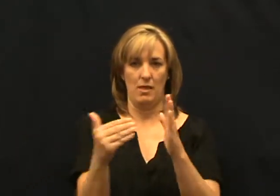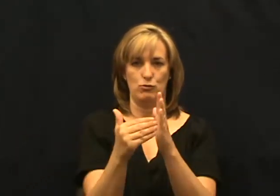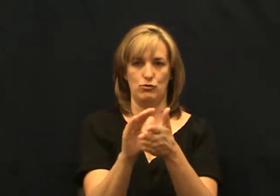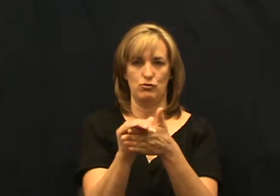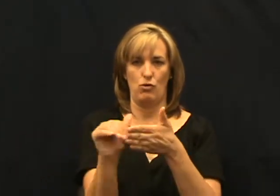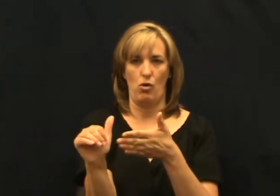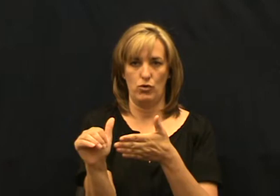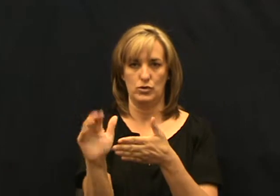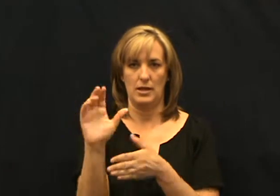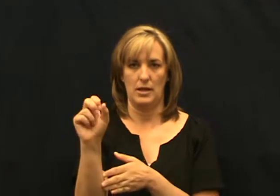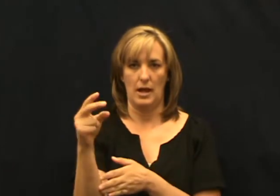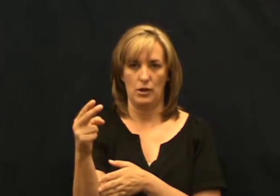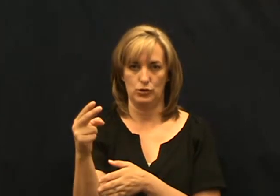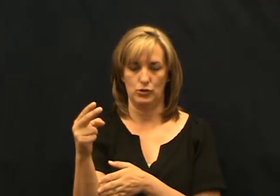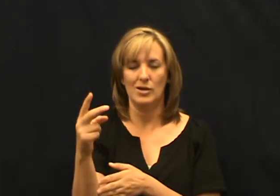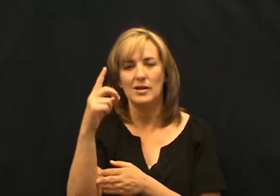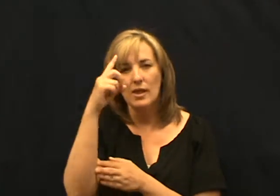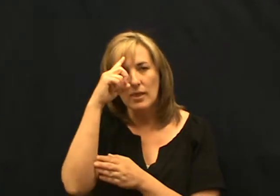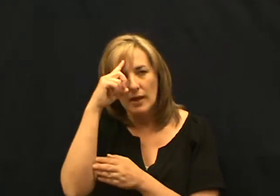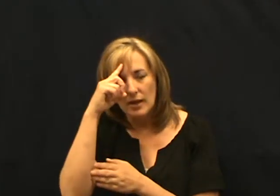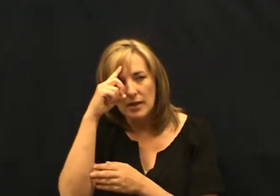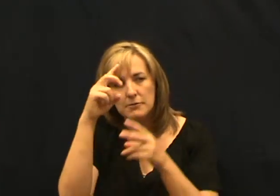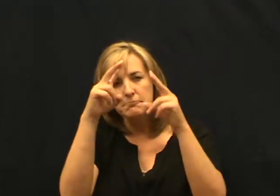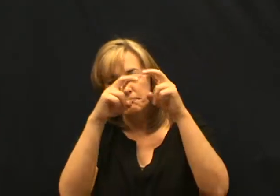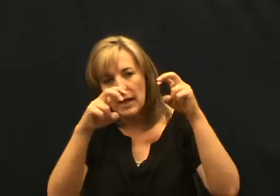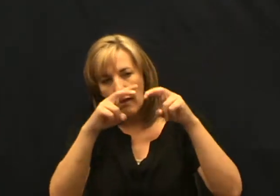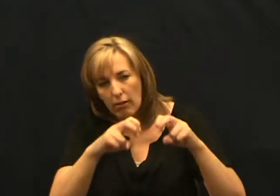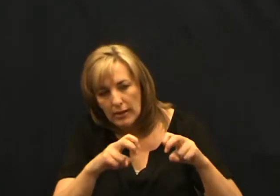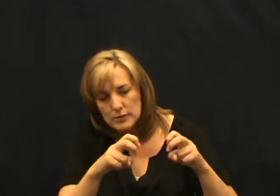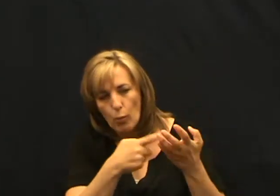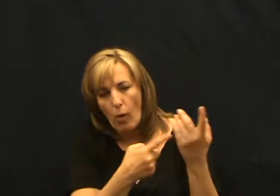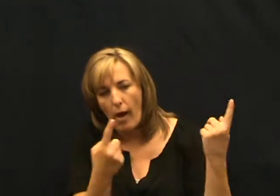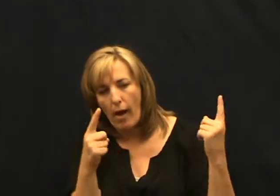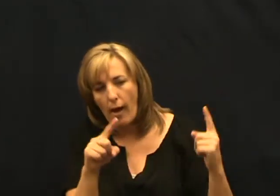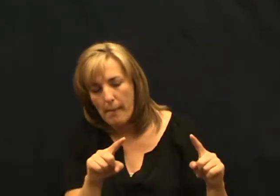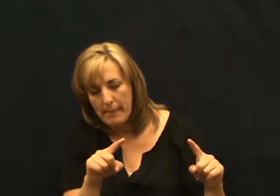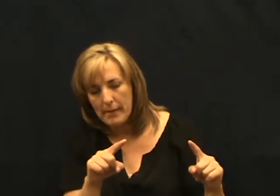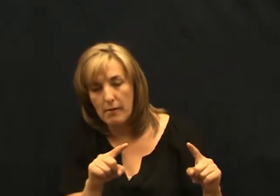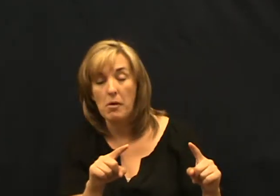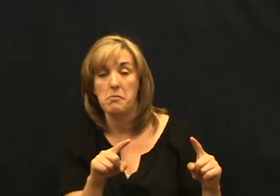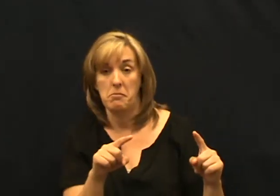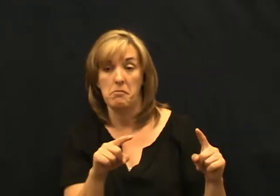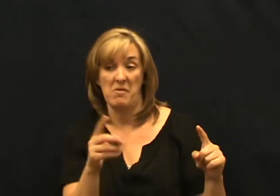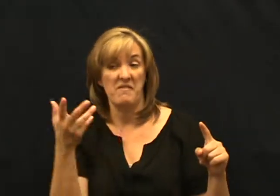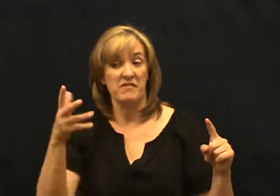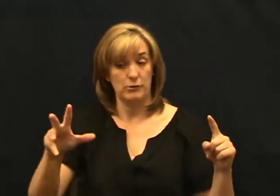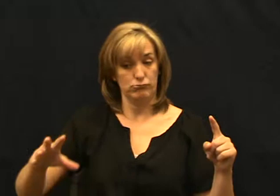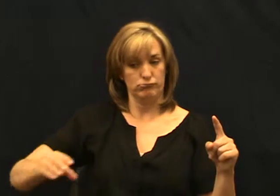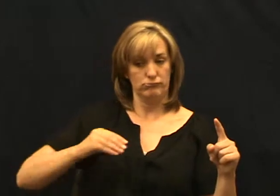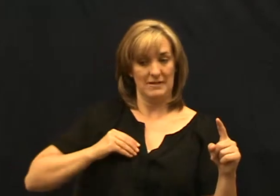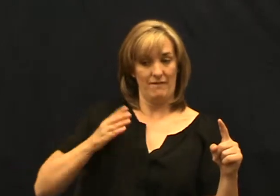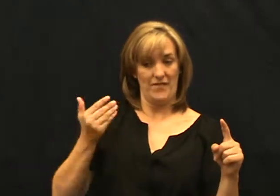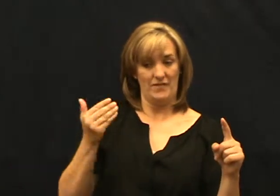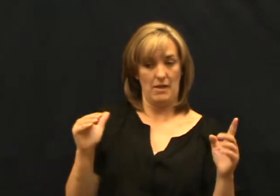of analyzing the transaction. What happened? We received $15,000 in cash for